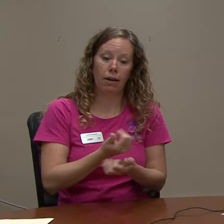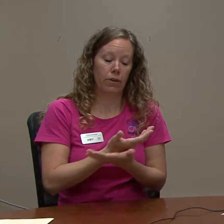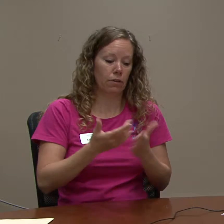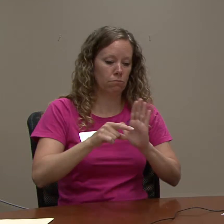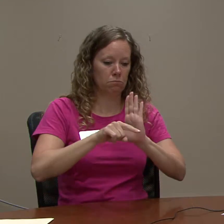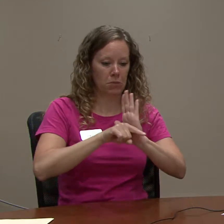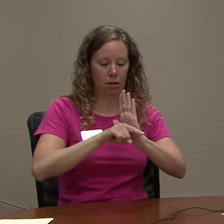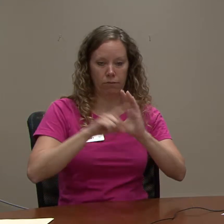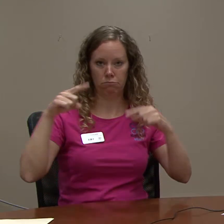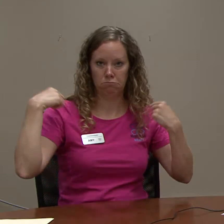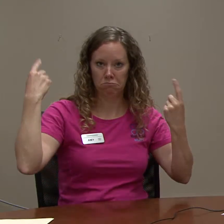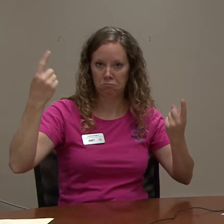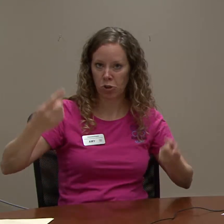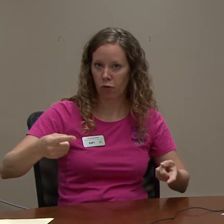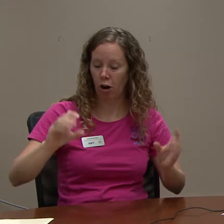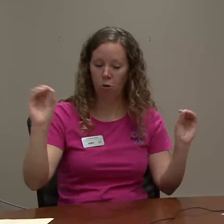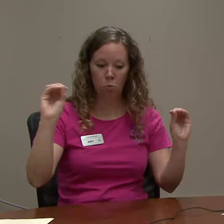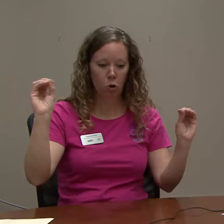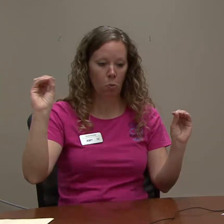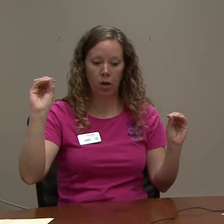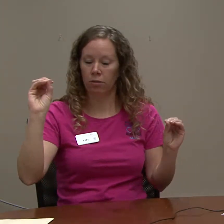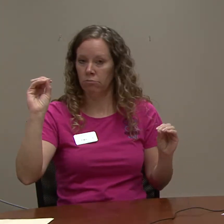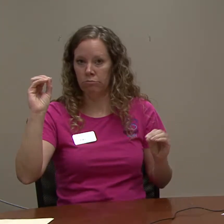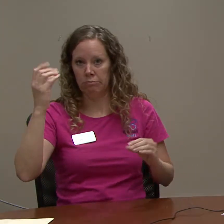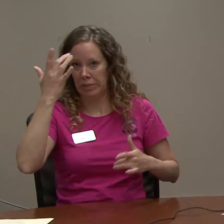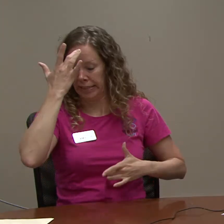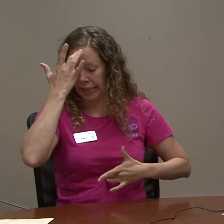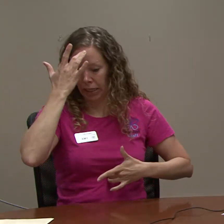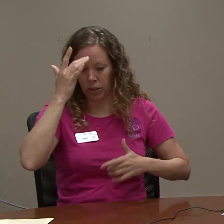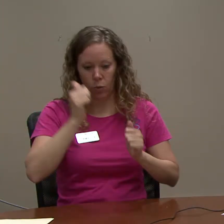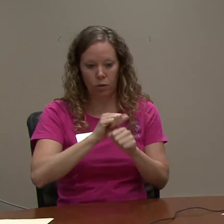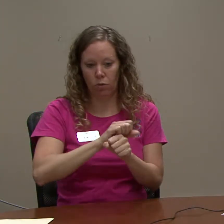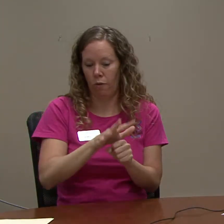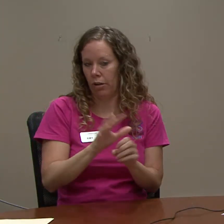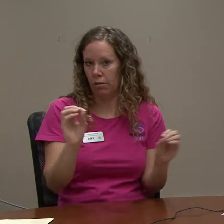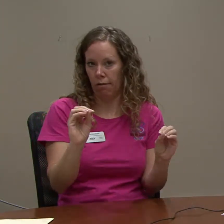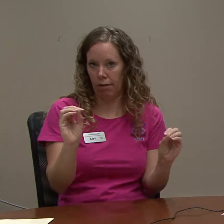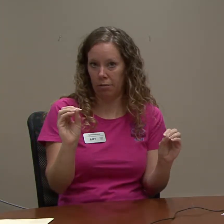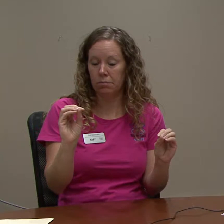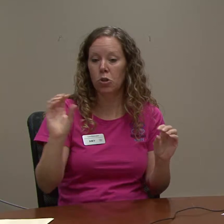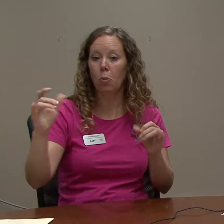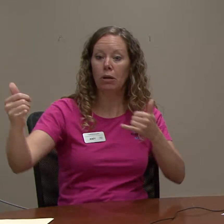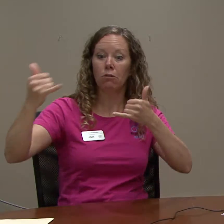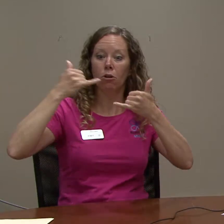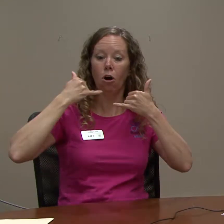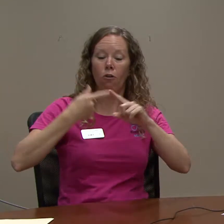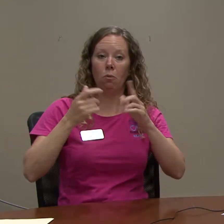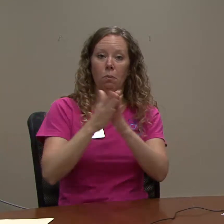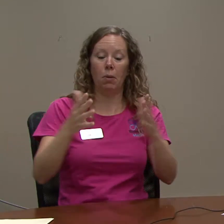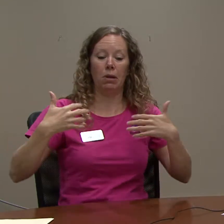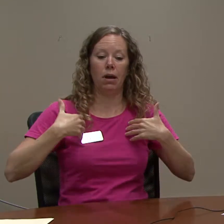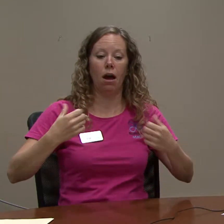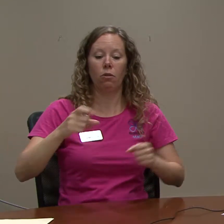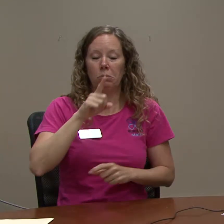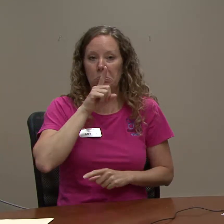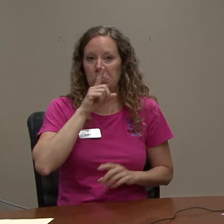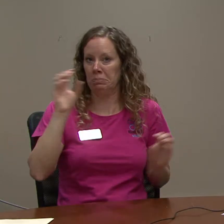call from public health to tell us that anybody has tested positive. So we're feeling pretty good about that.